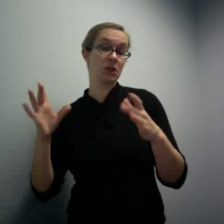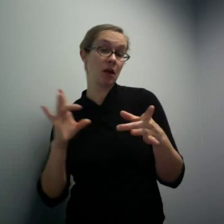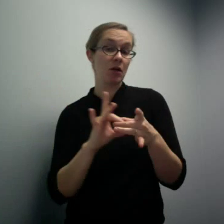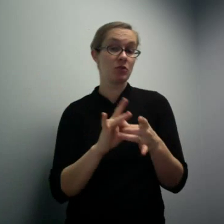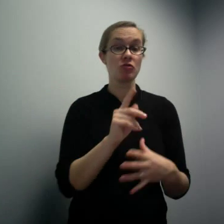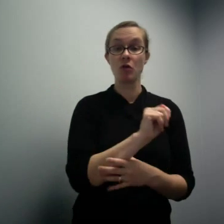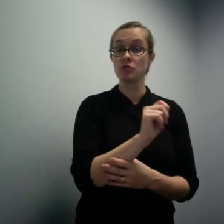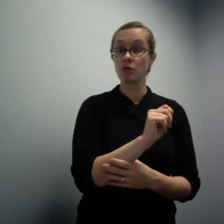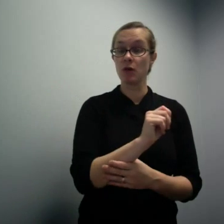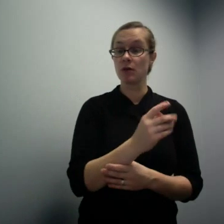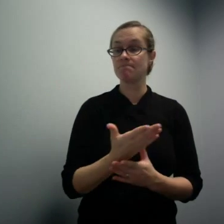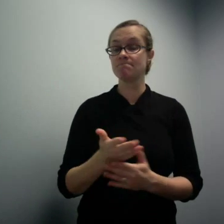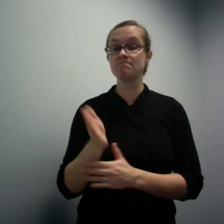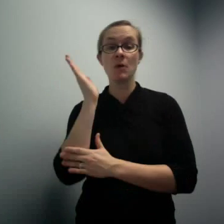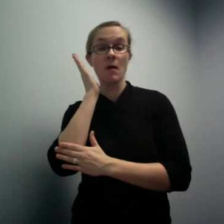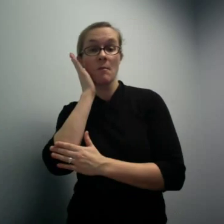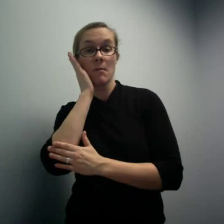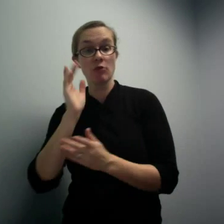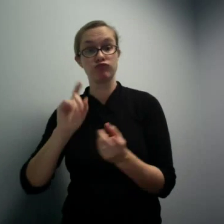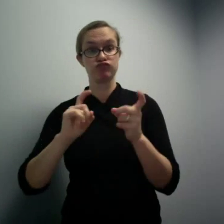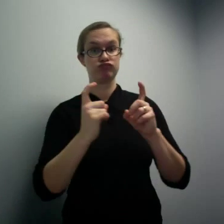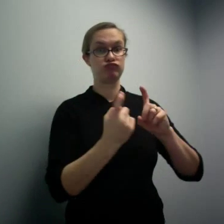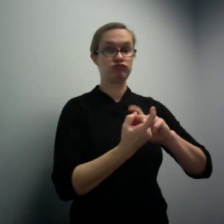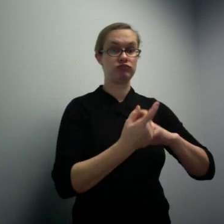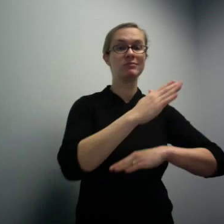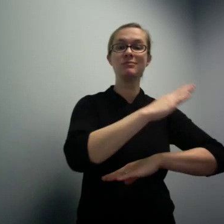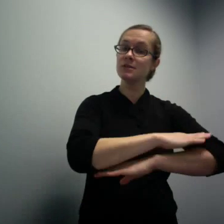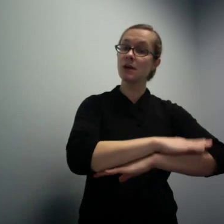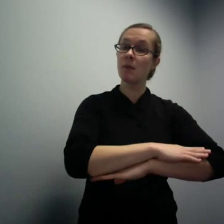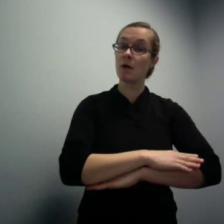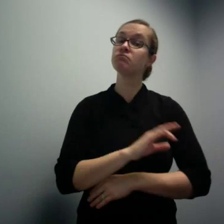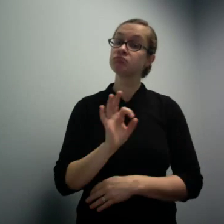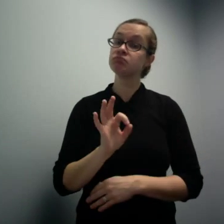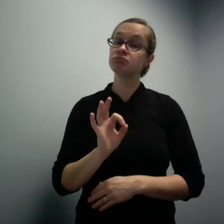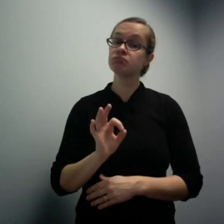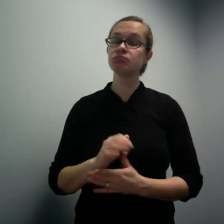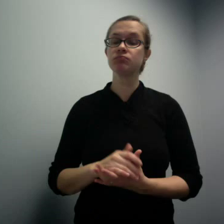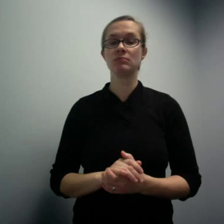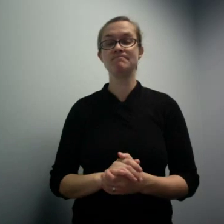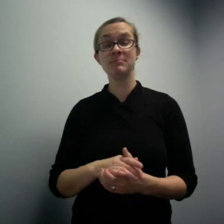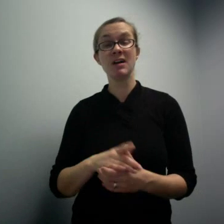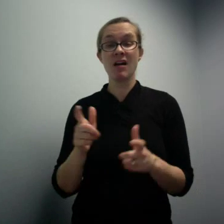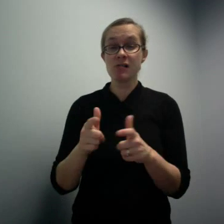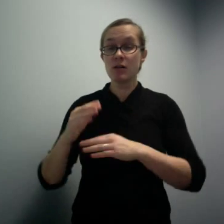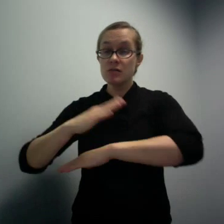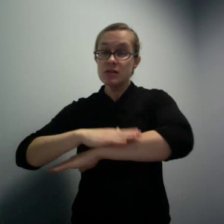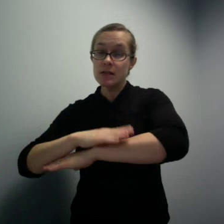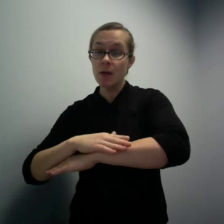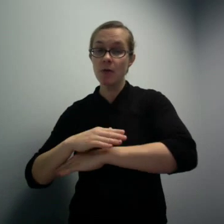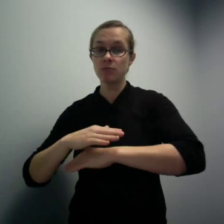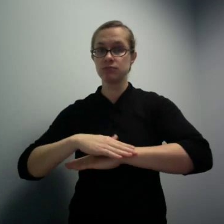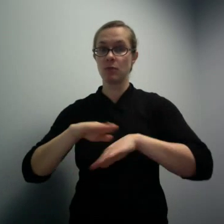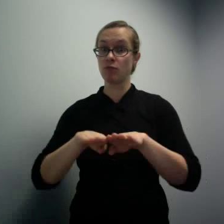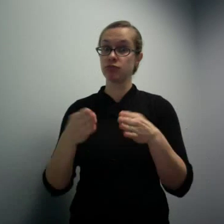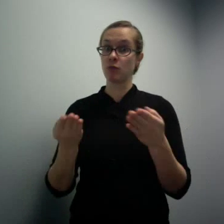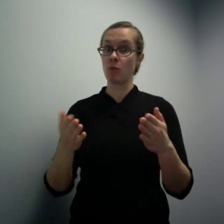bed, same space. A little side table stretches out to seat 10. In the winning life edited scheme, in a render